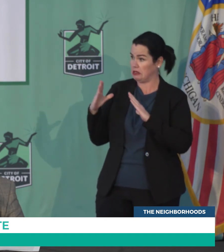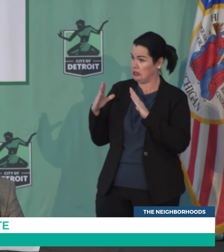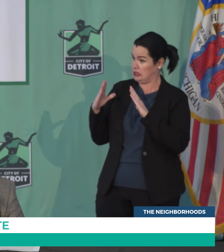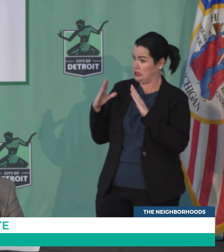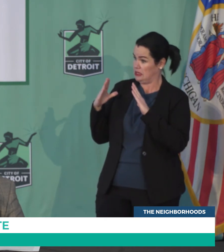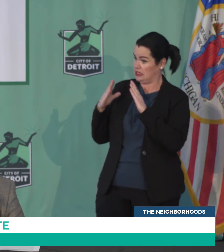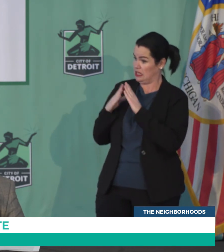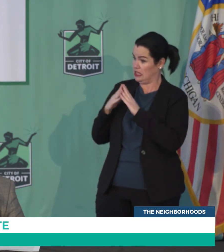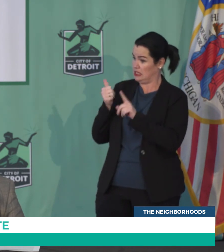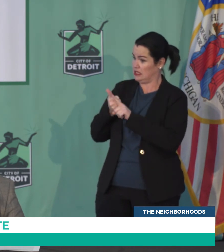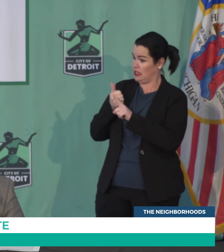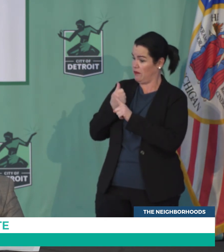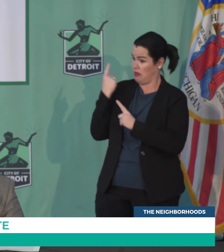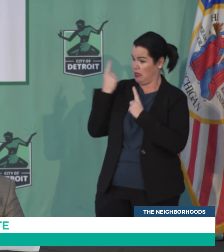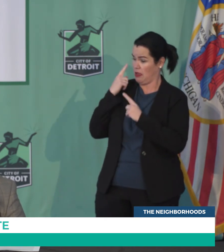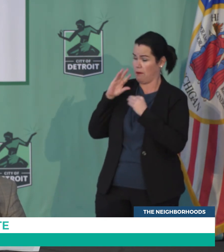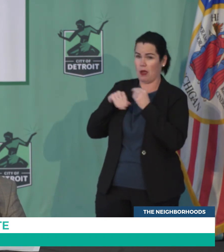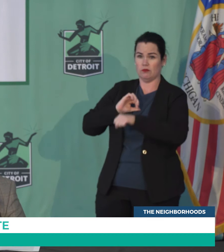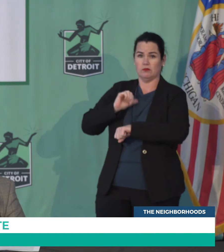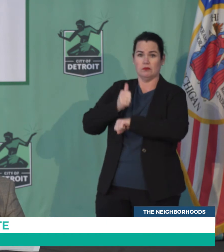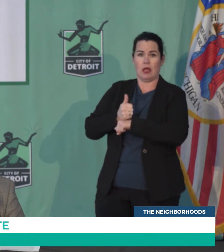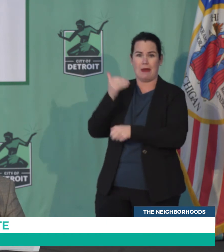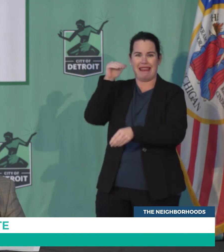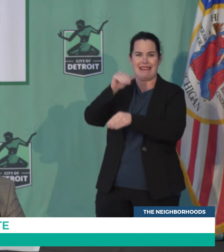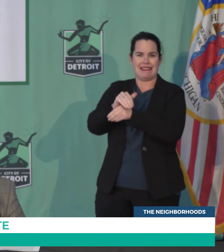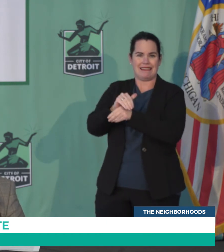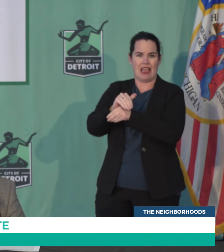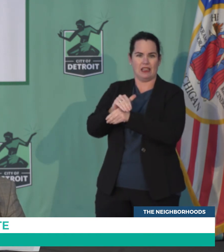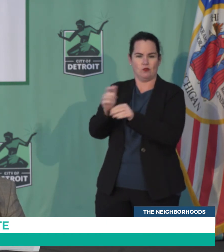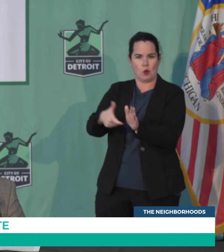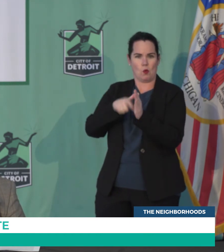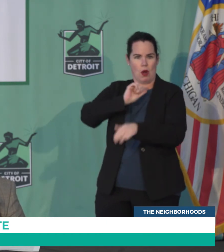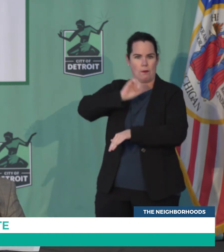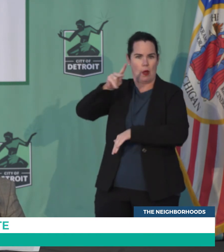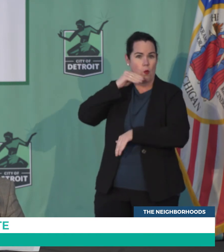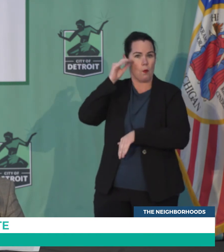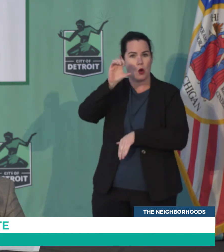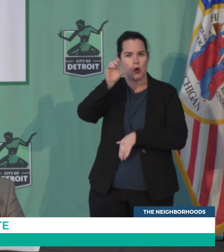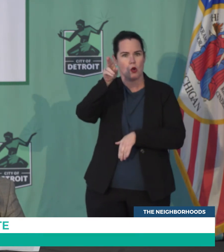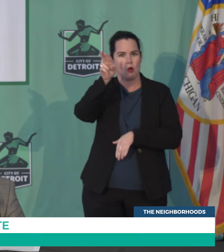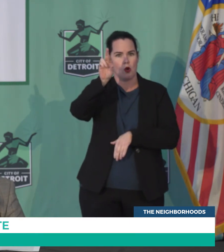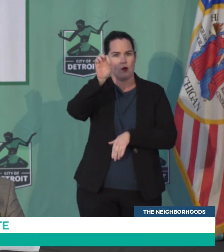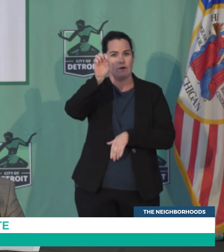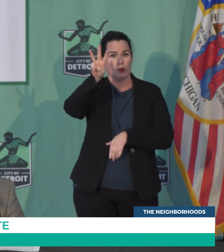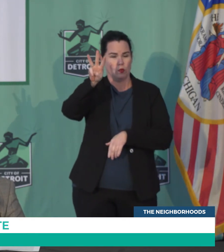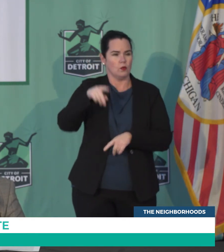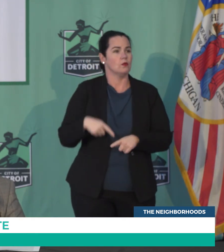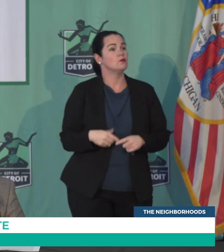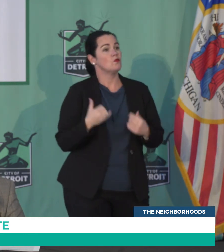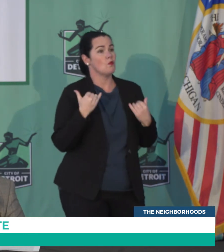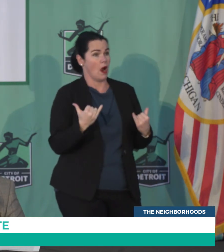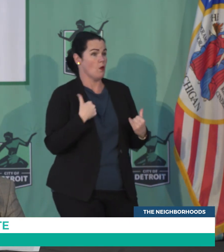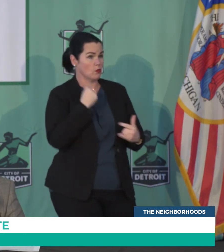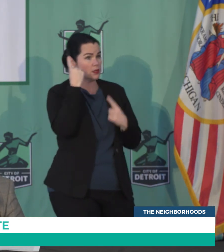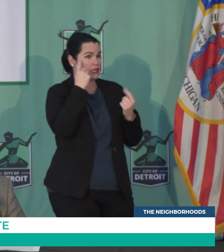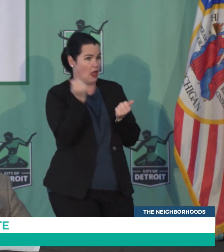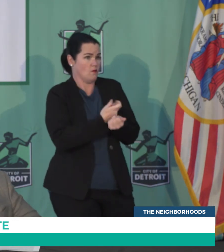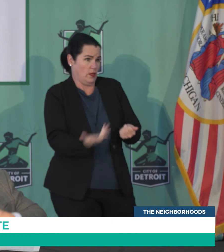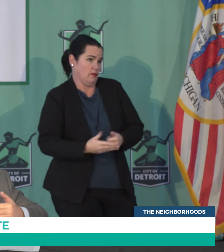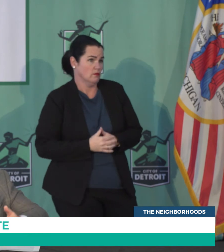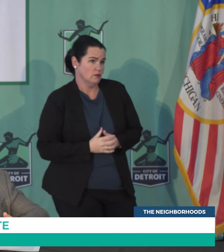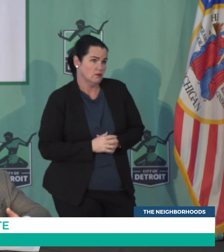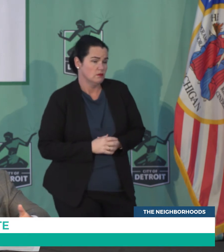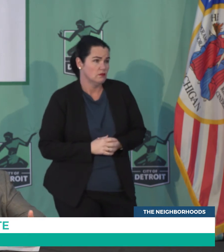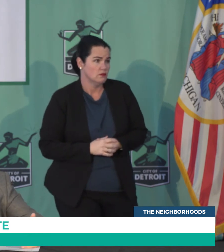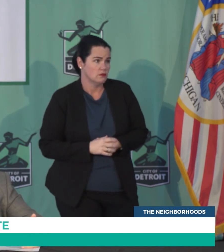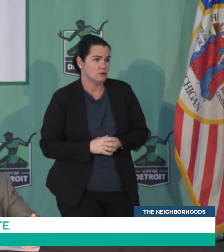curfew? Yeah, at this point, we are assessing all the options, but we are having as